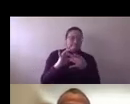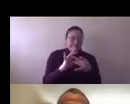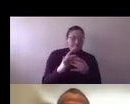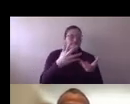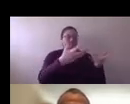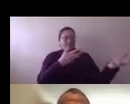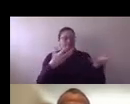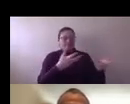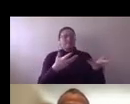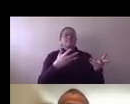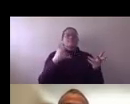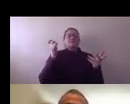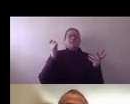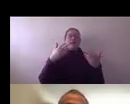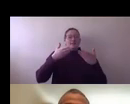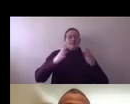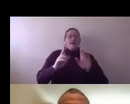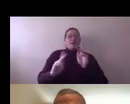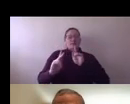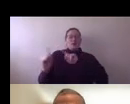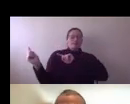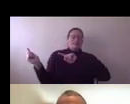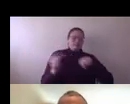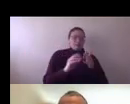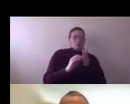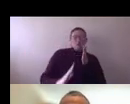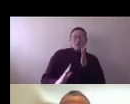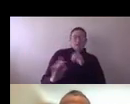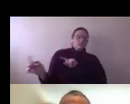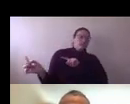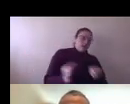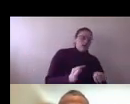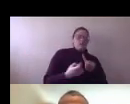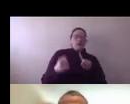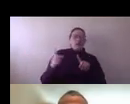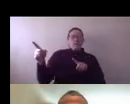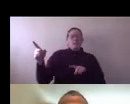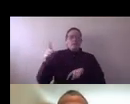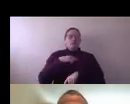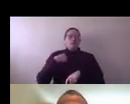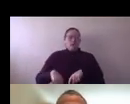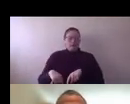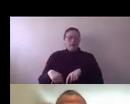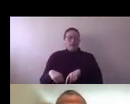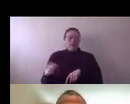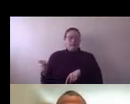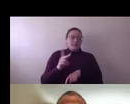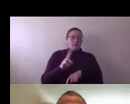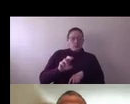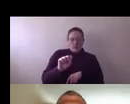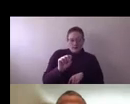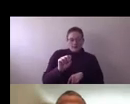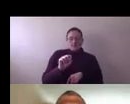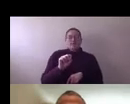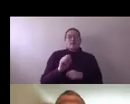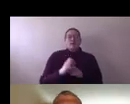the door for people to come, for students to come from the mainland China to the US.